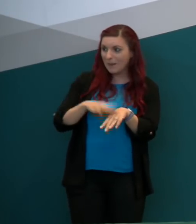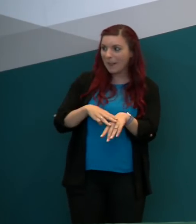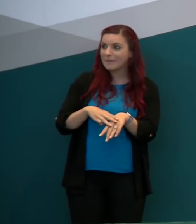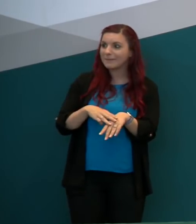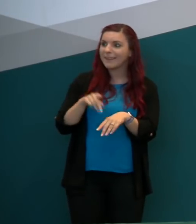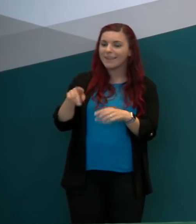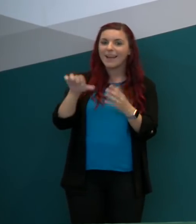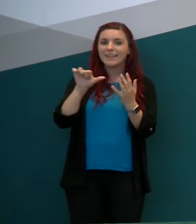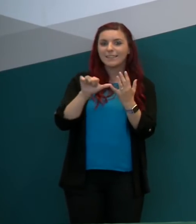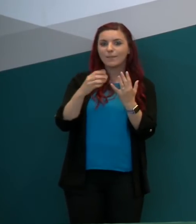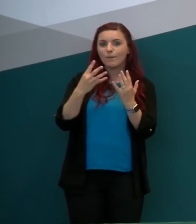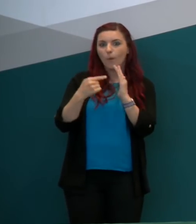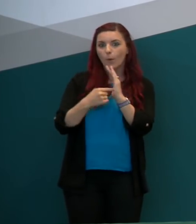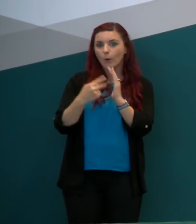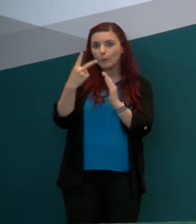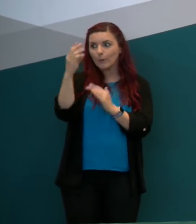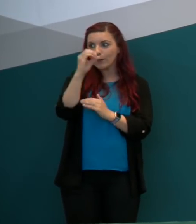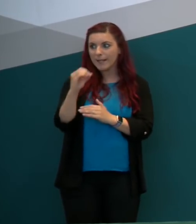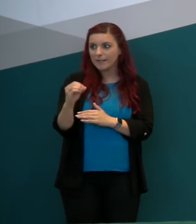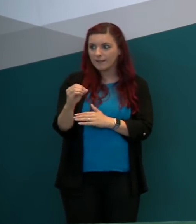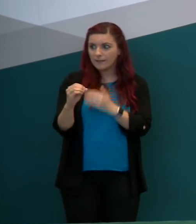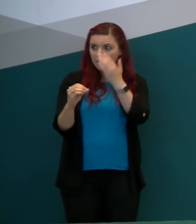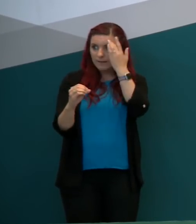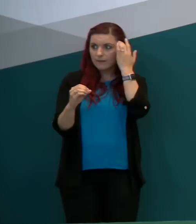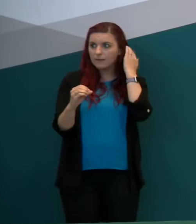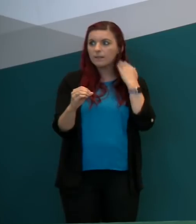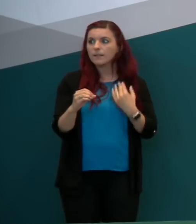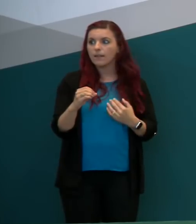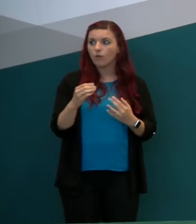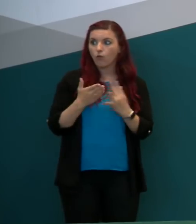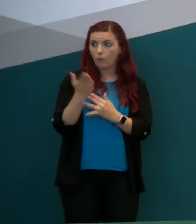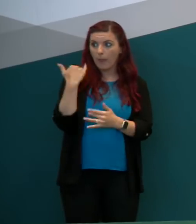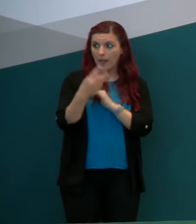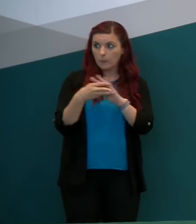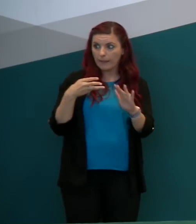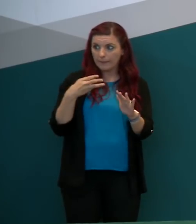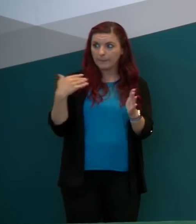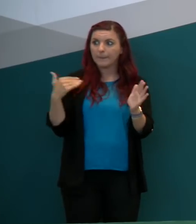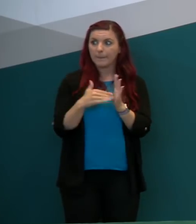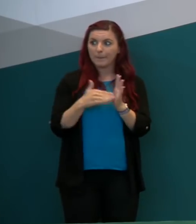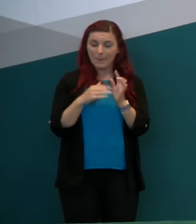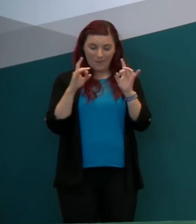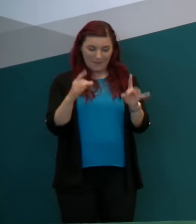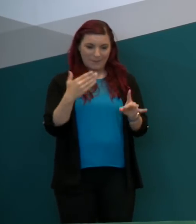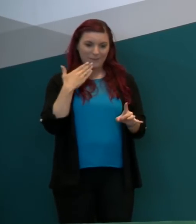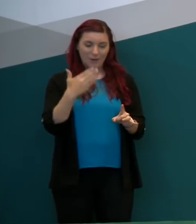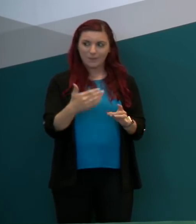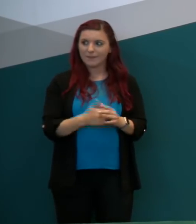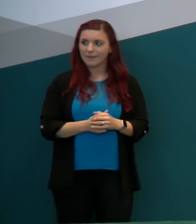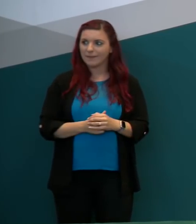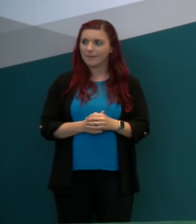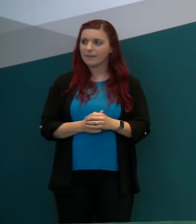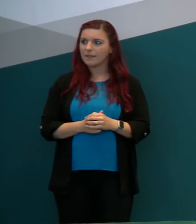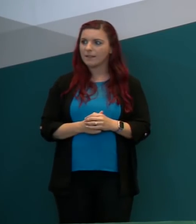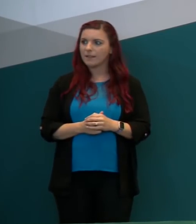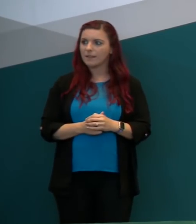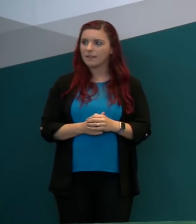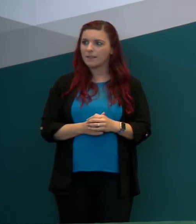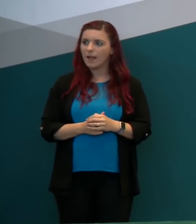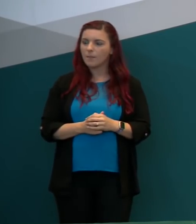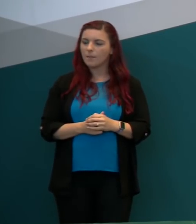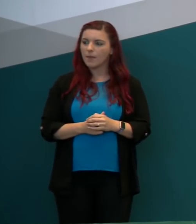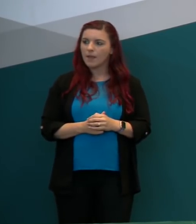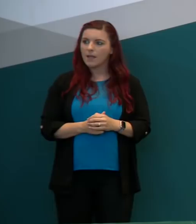was 64.2%. So over the last week? Over the last week. Yeah, thank you. Yeah. Now, this is kind of a huge question,